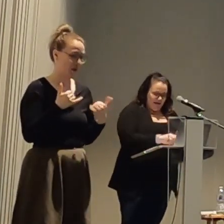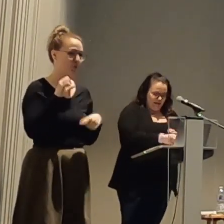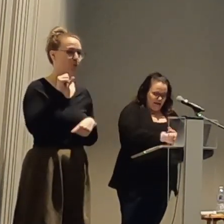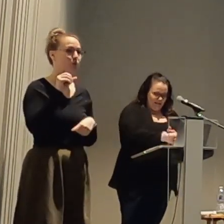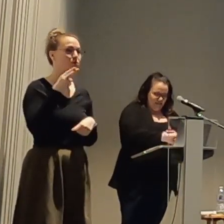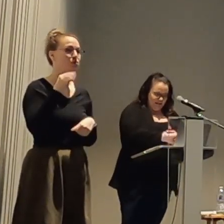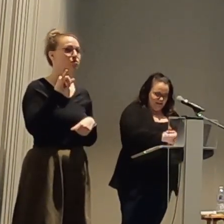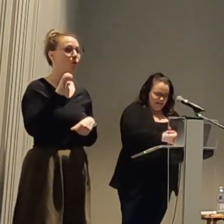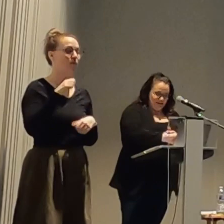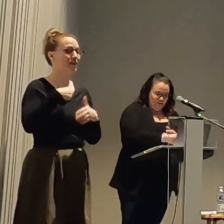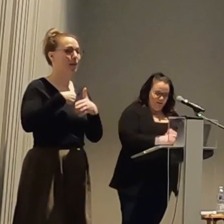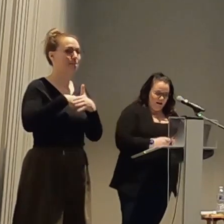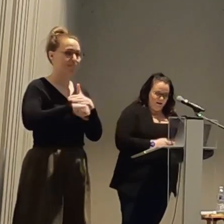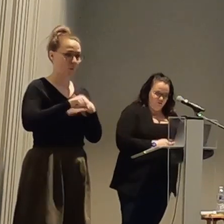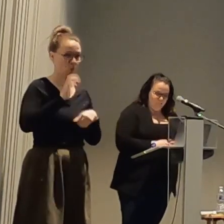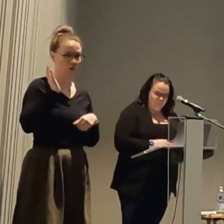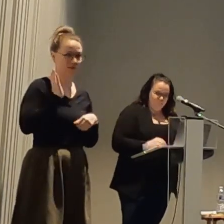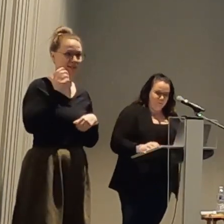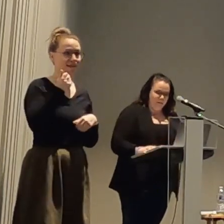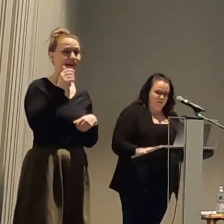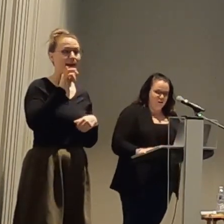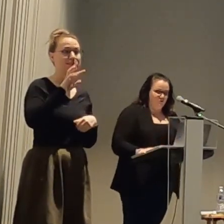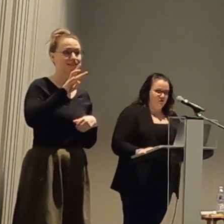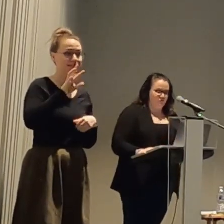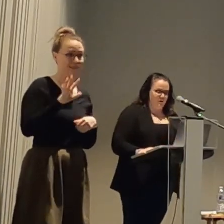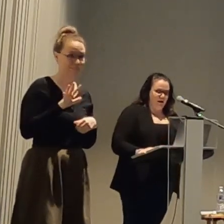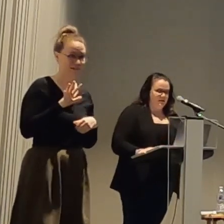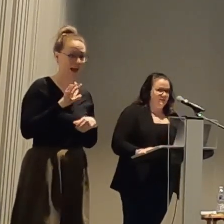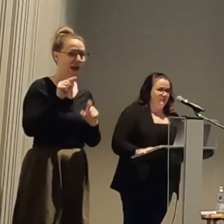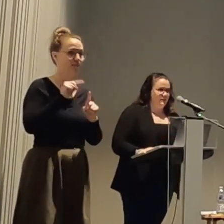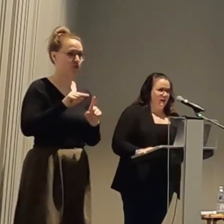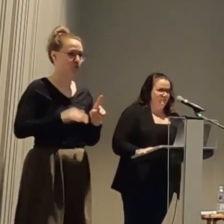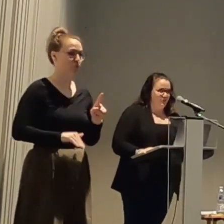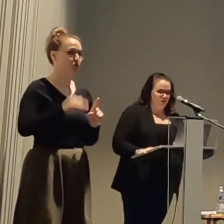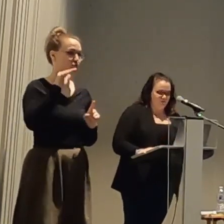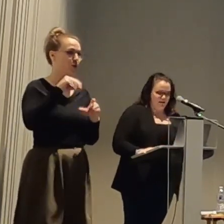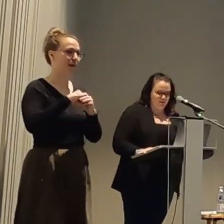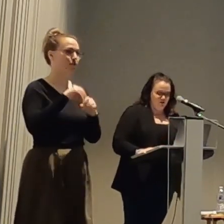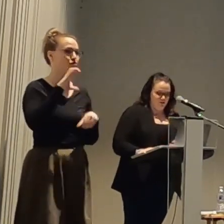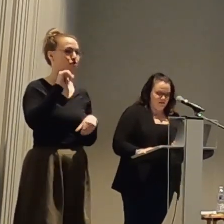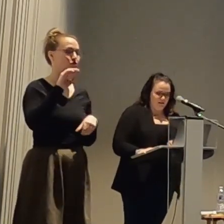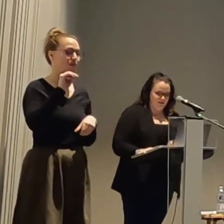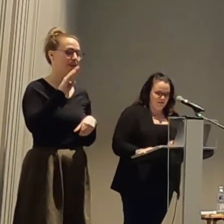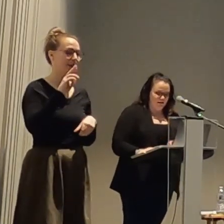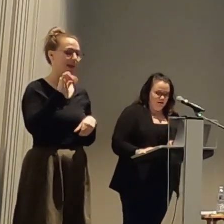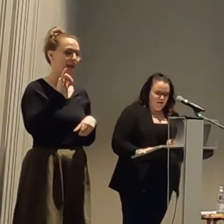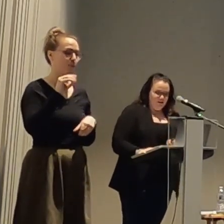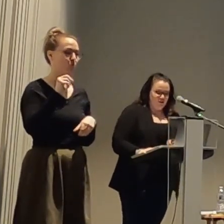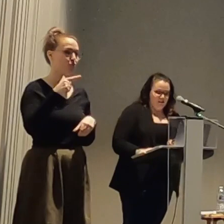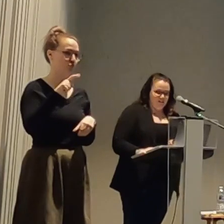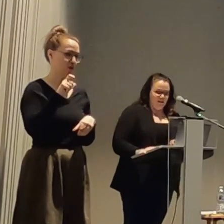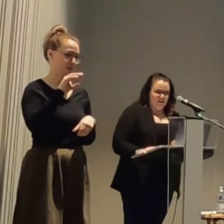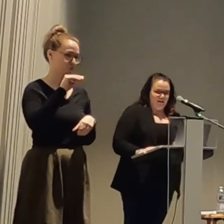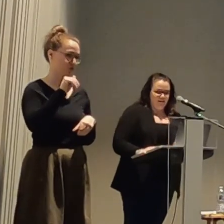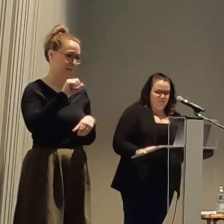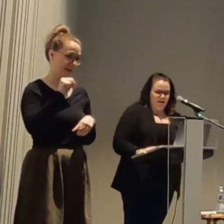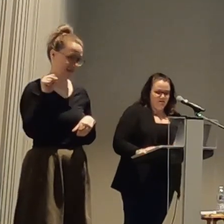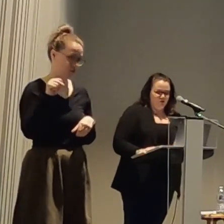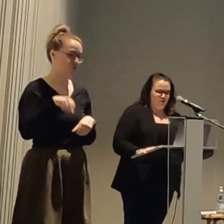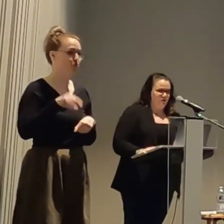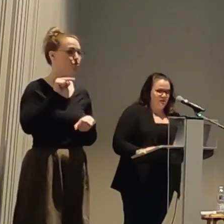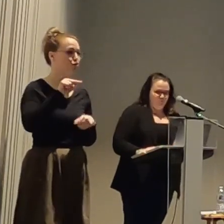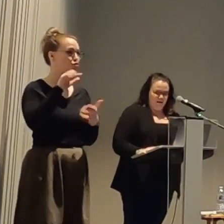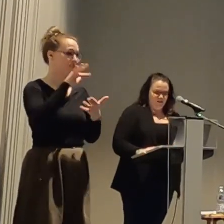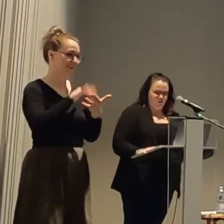born in 1965, and she was raised in Cambridge, Massachusetts. She studied at